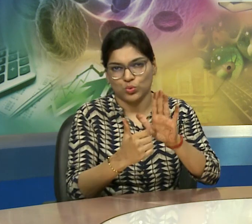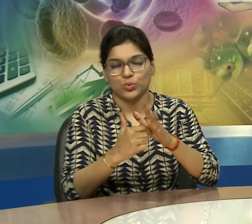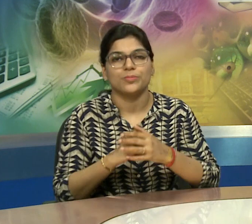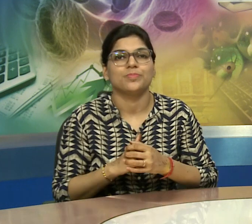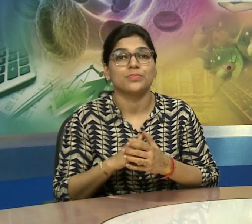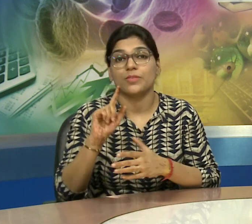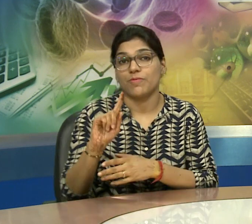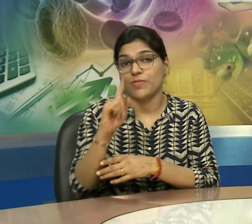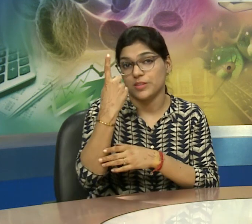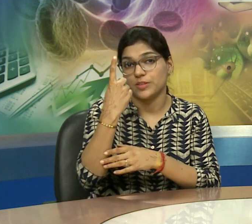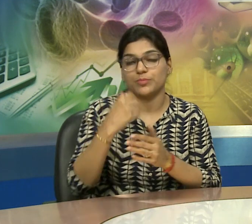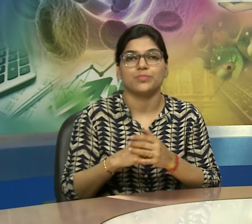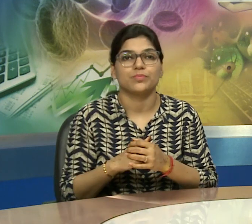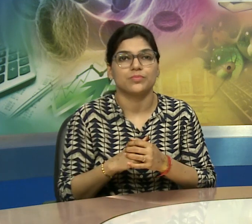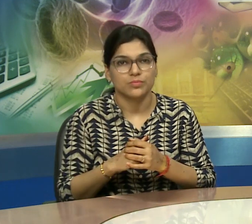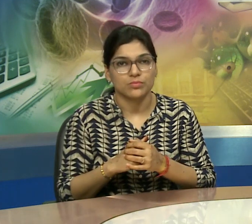there is a choice between two things.